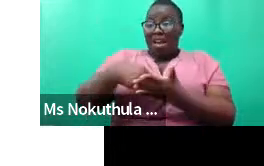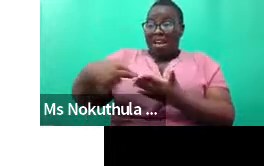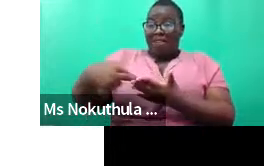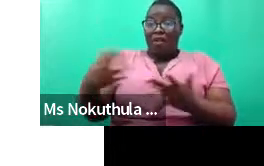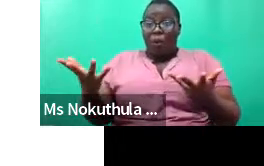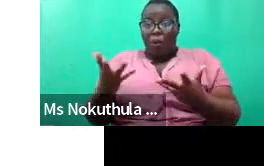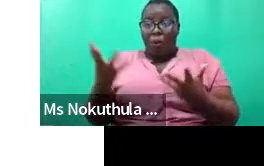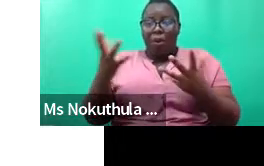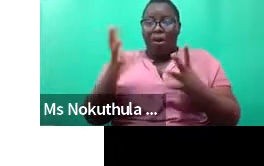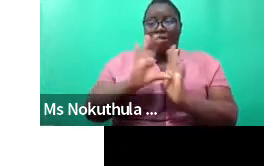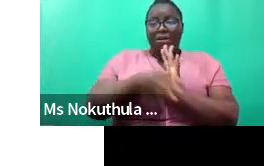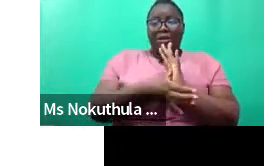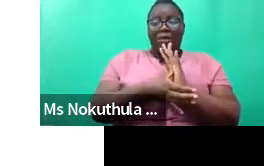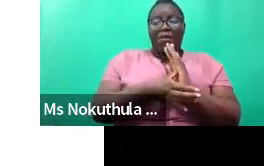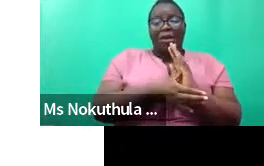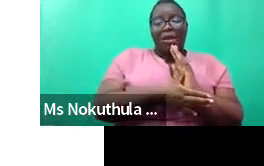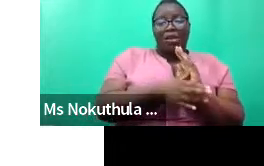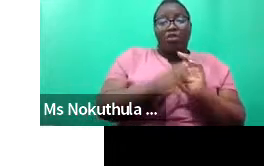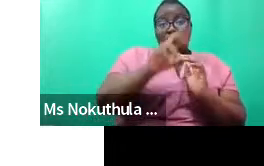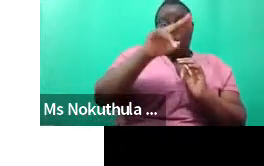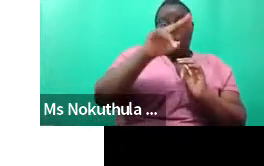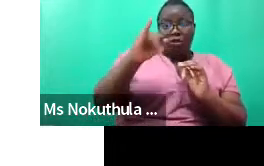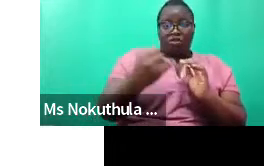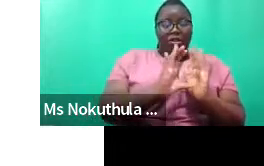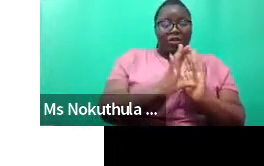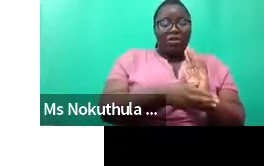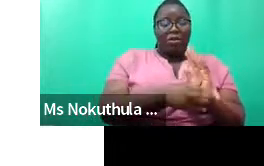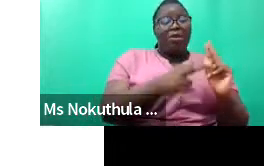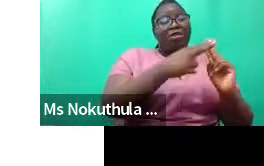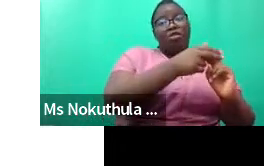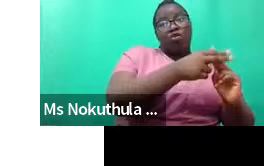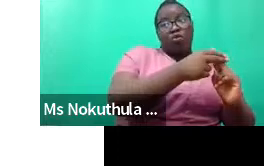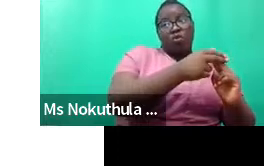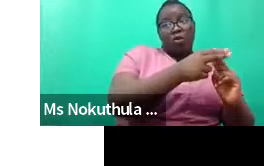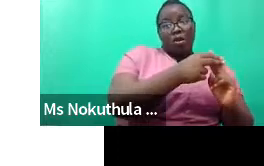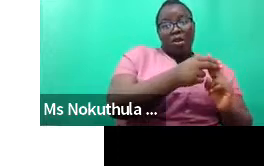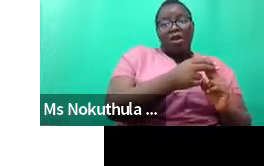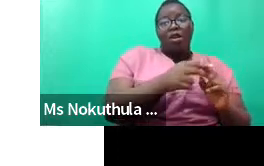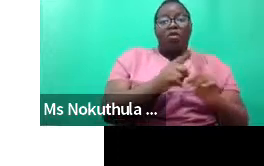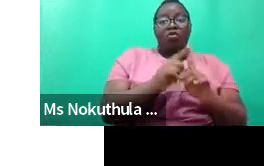render counseling. And then next slide, please.